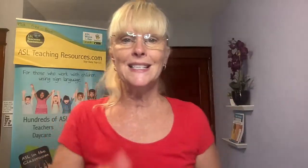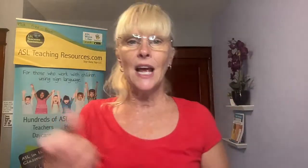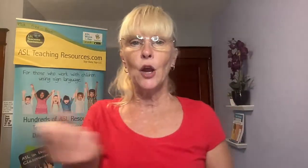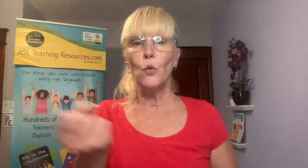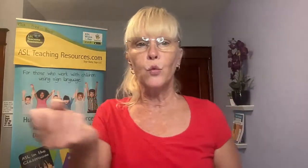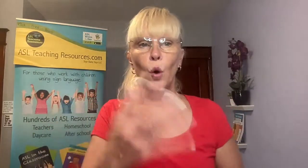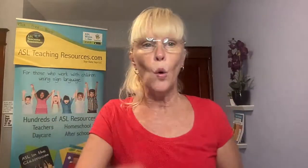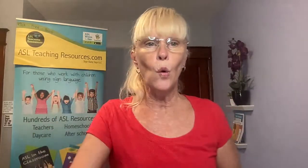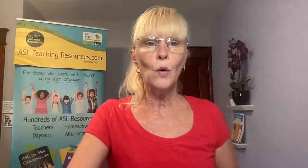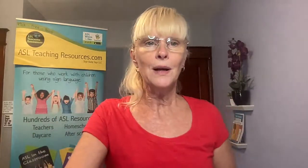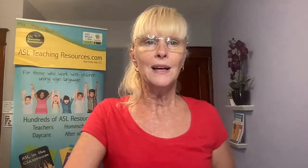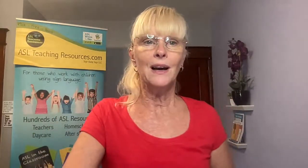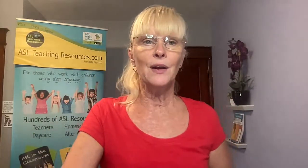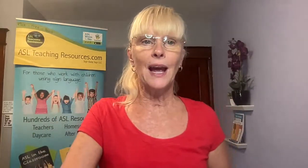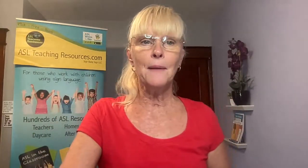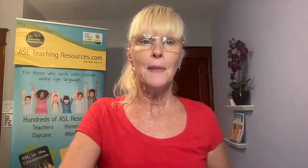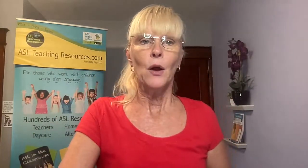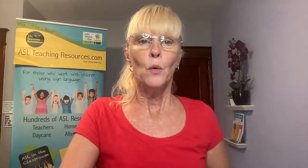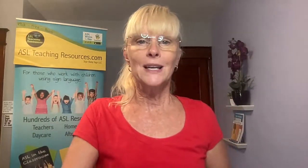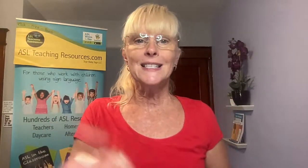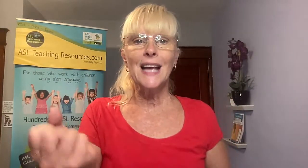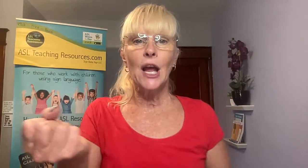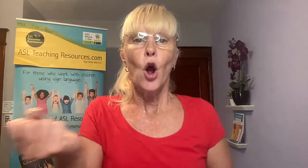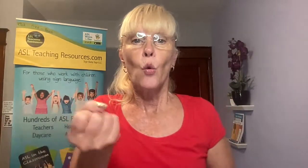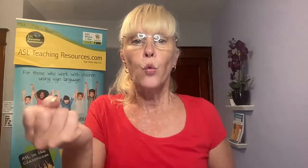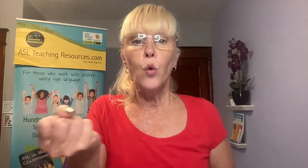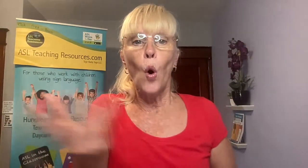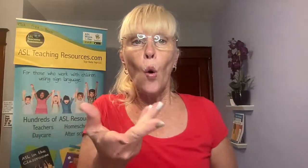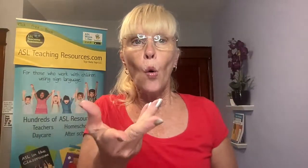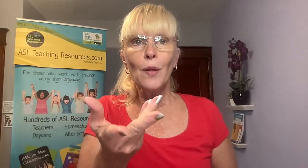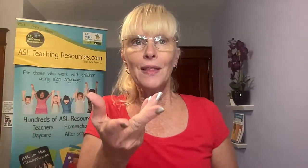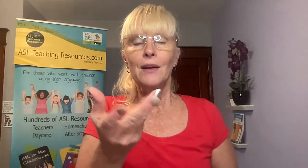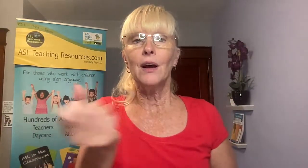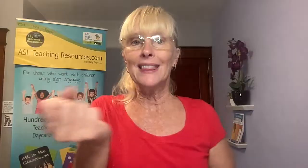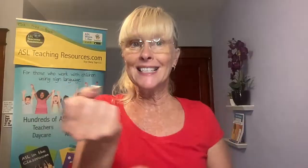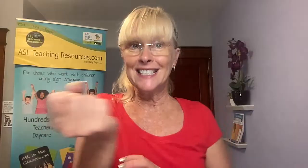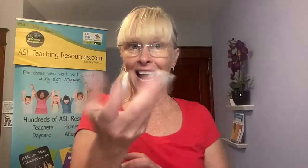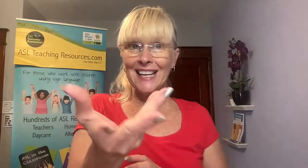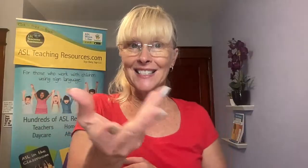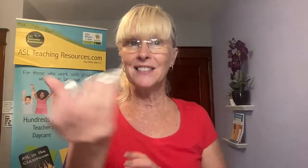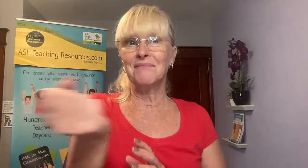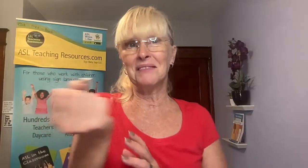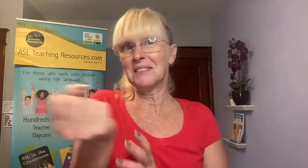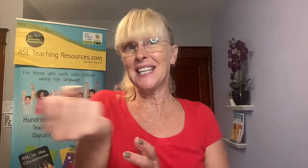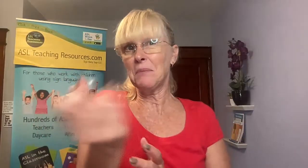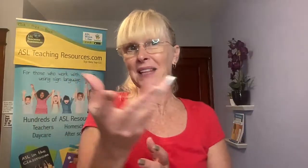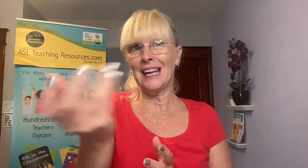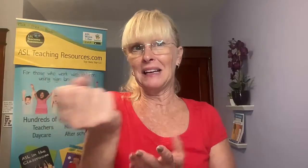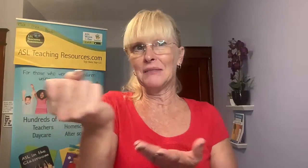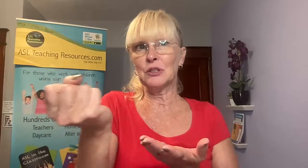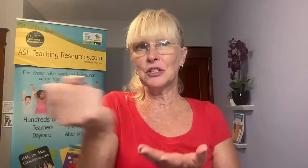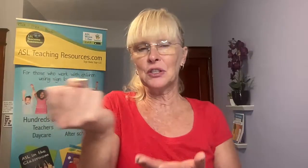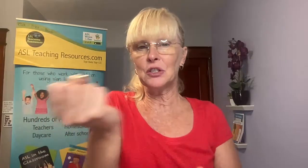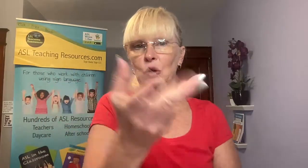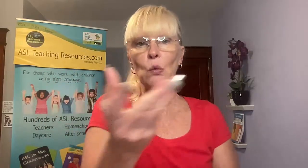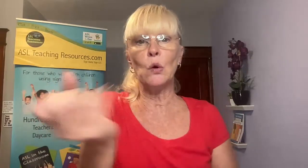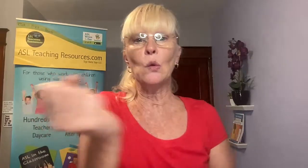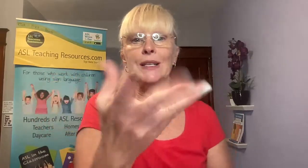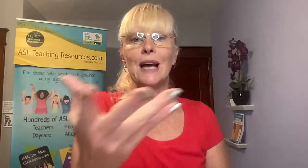say roll, okay? We're going to say roll the dice. Same thing. We're just going to roll the